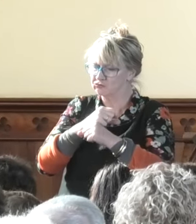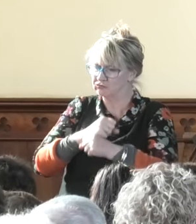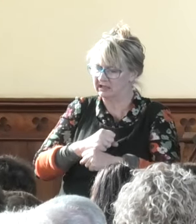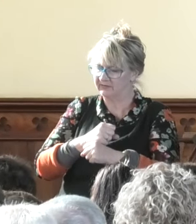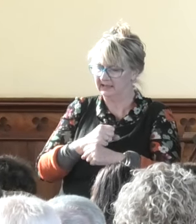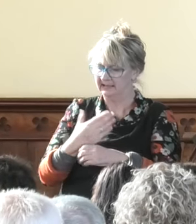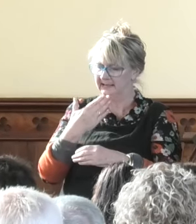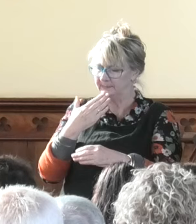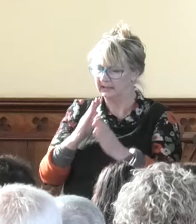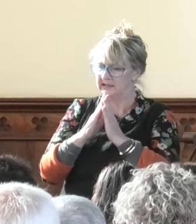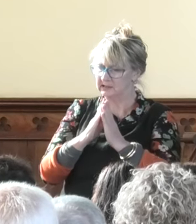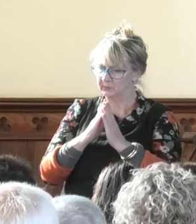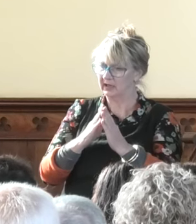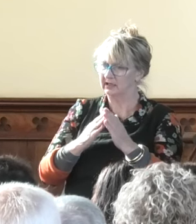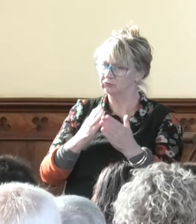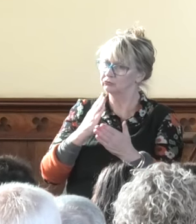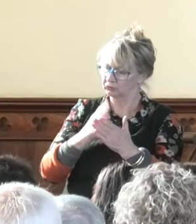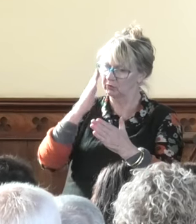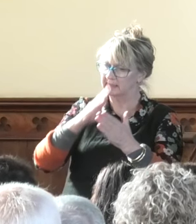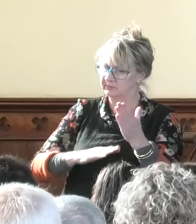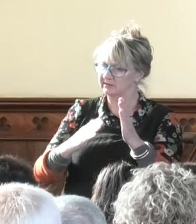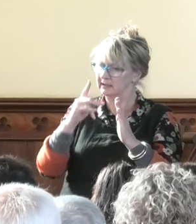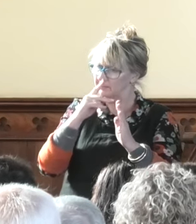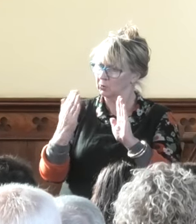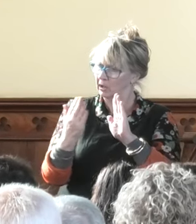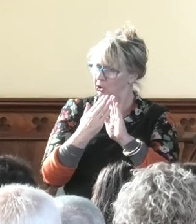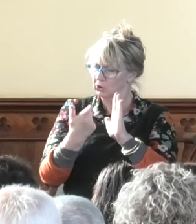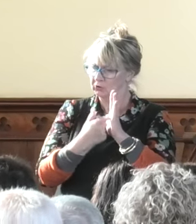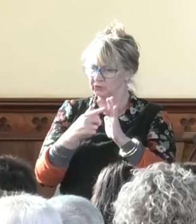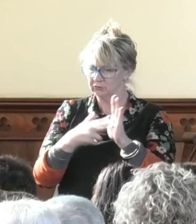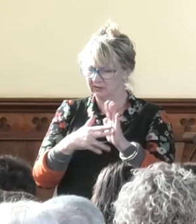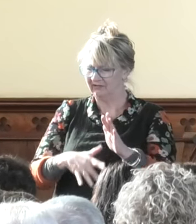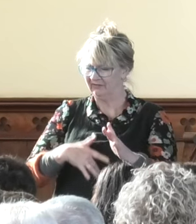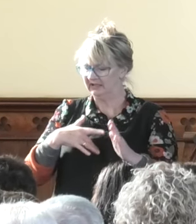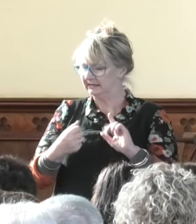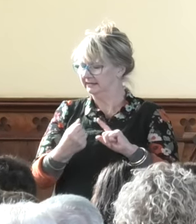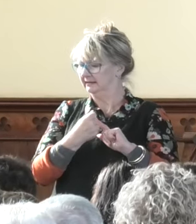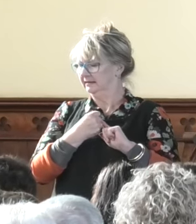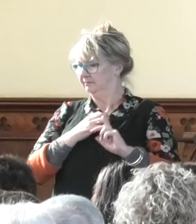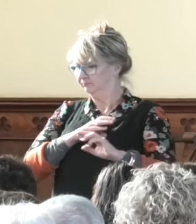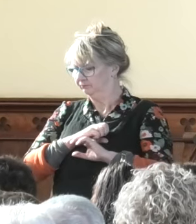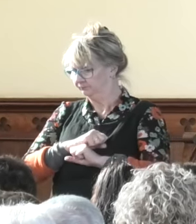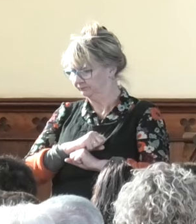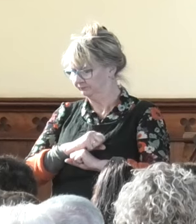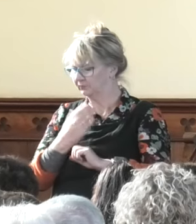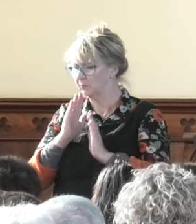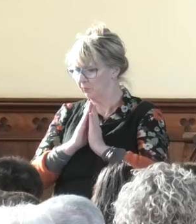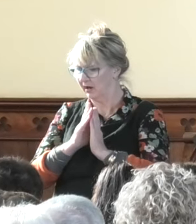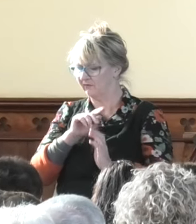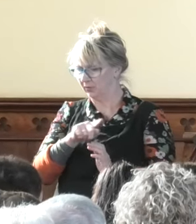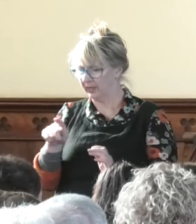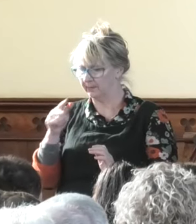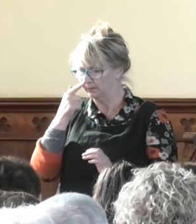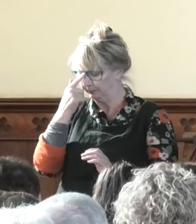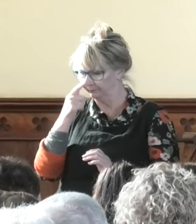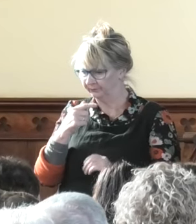might truly be the experience of those closest to Rinska who feel her death so intensely. As we face the reality